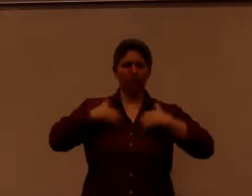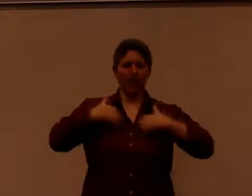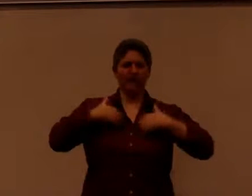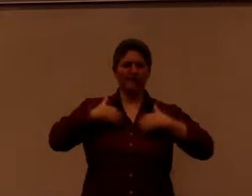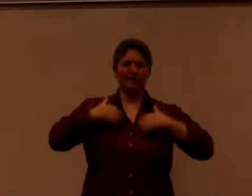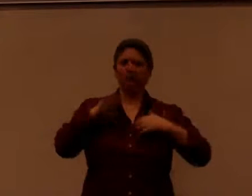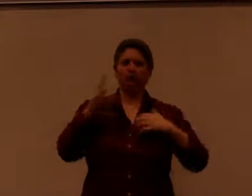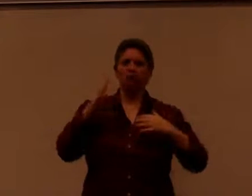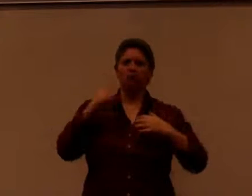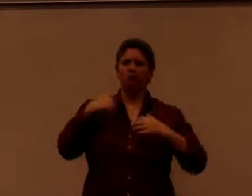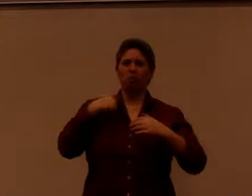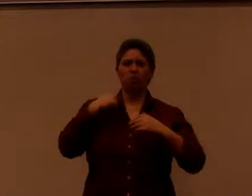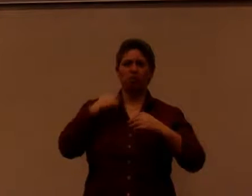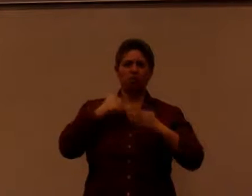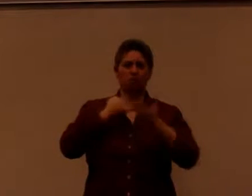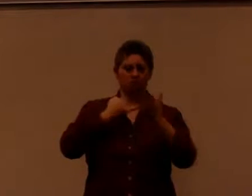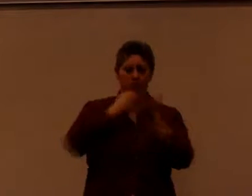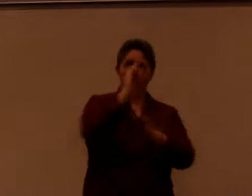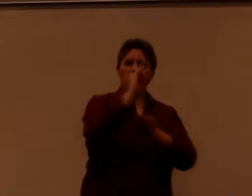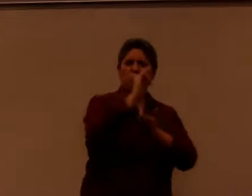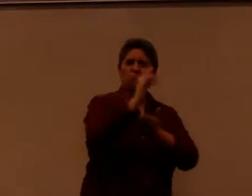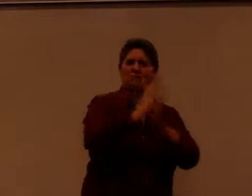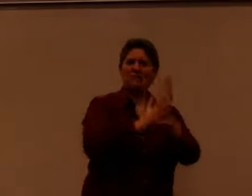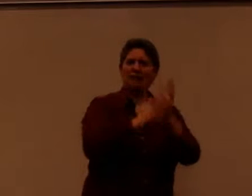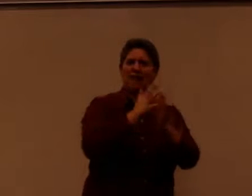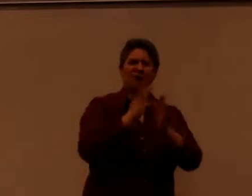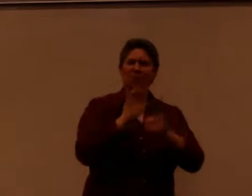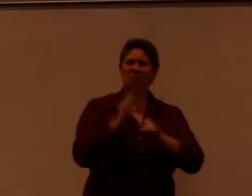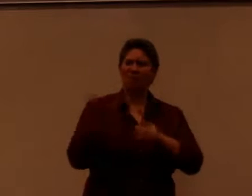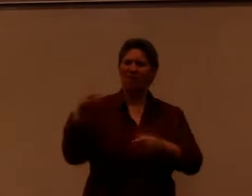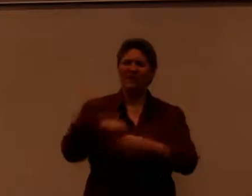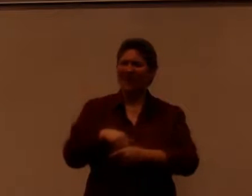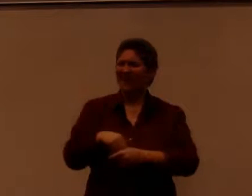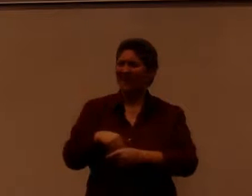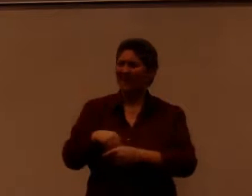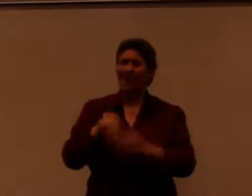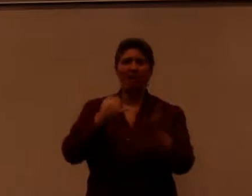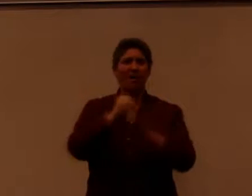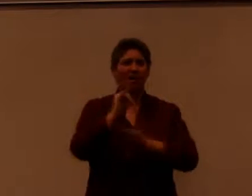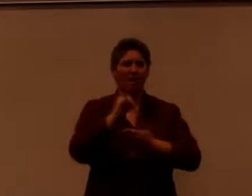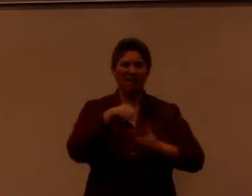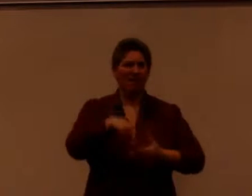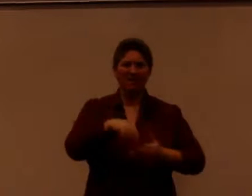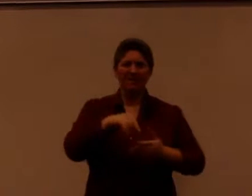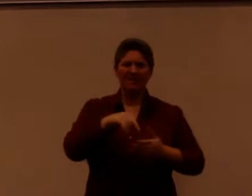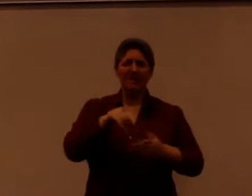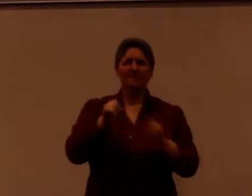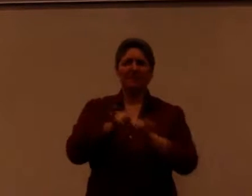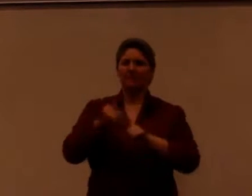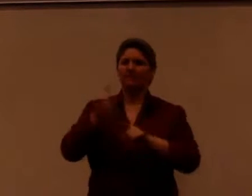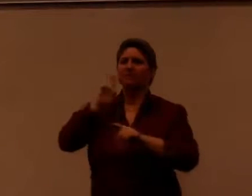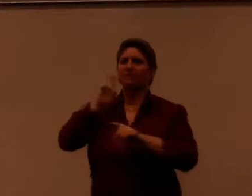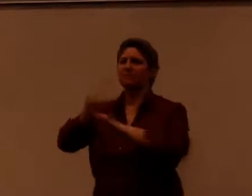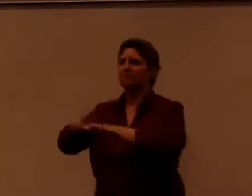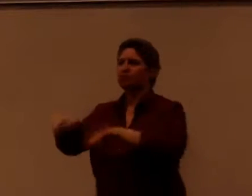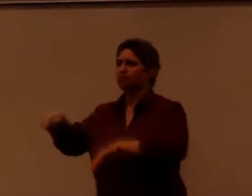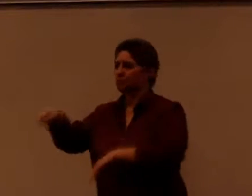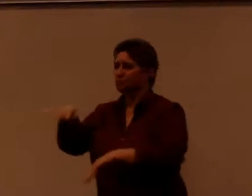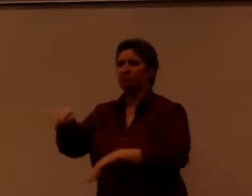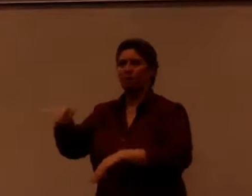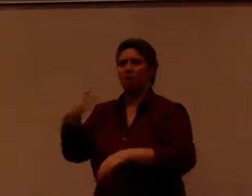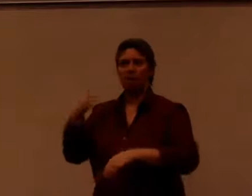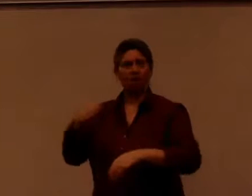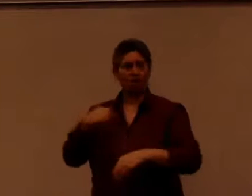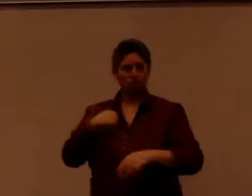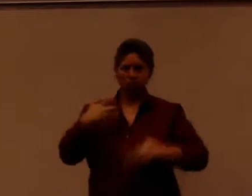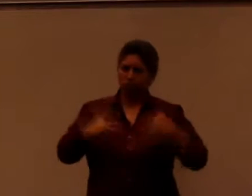1 or level 2, or even if they have that interest in it. But we don't want someone who objects to sign language, who's then on the National Advisory